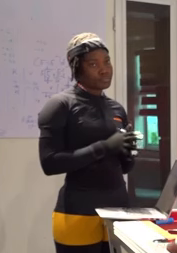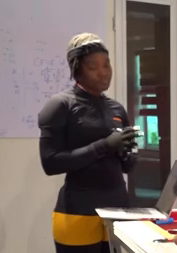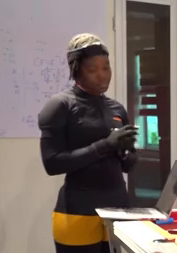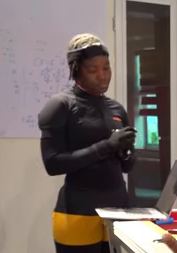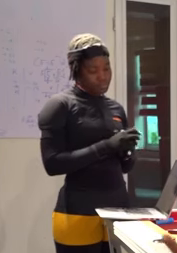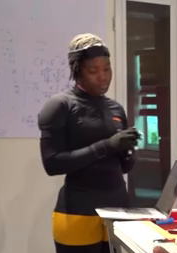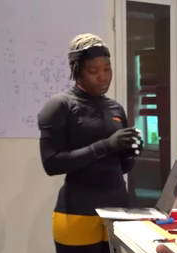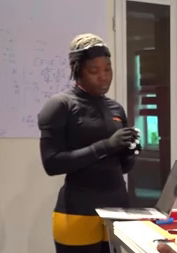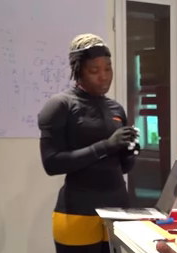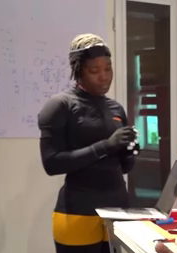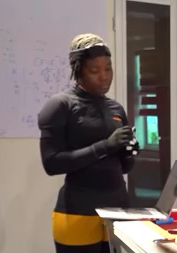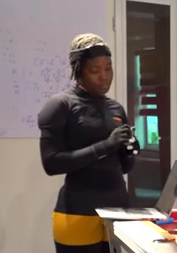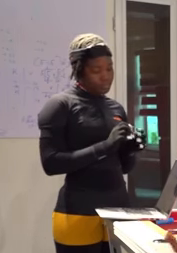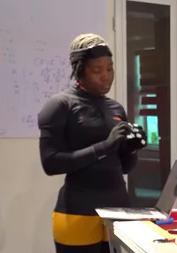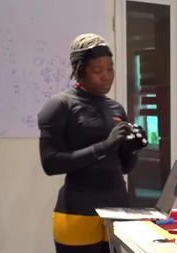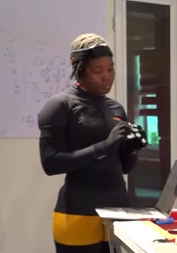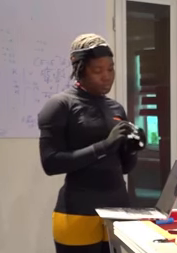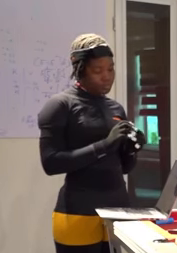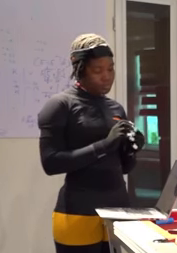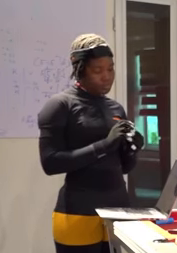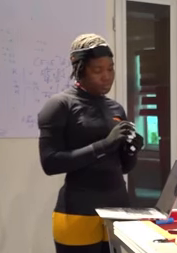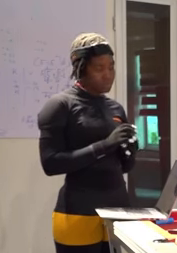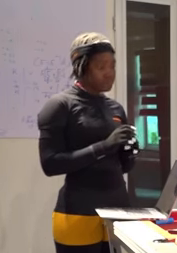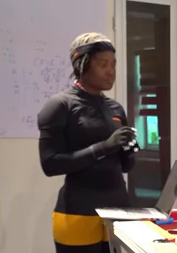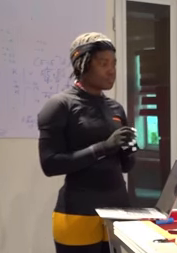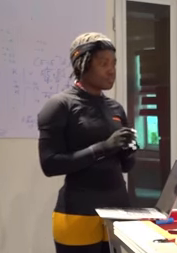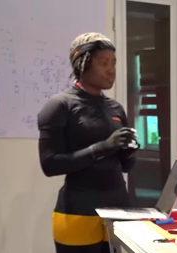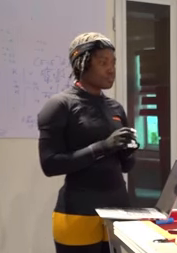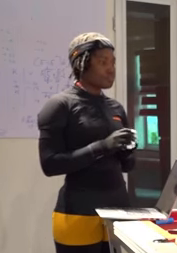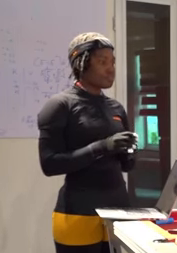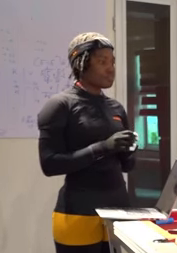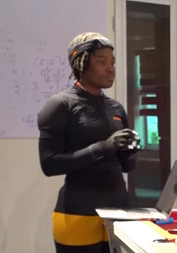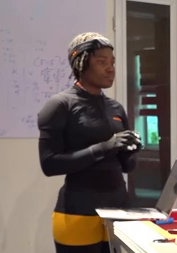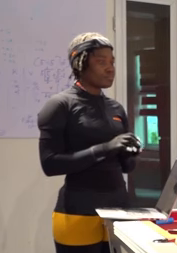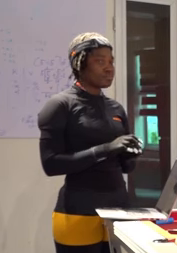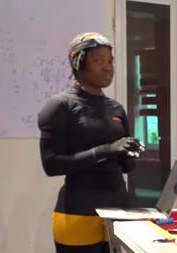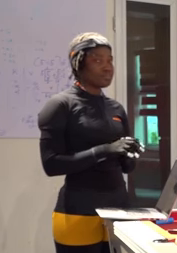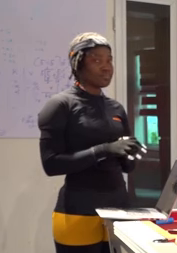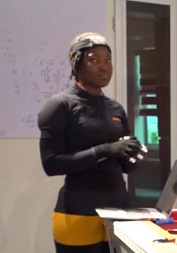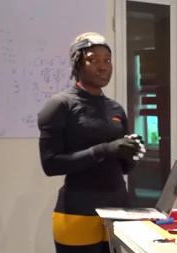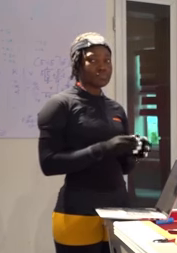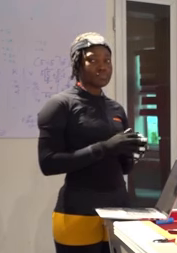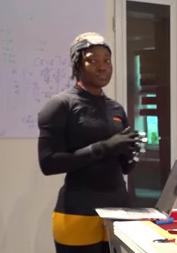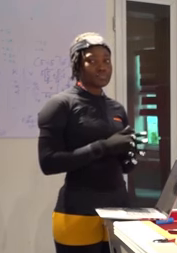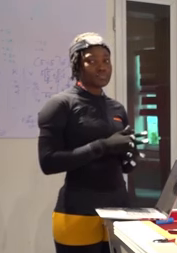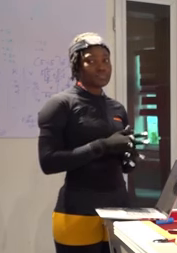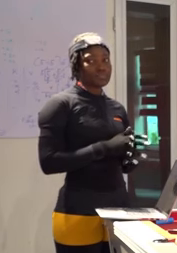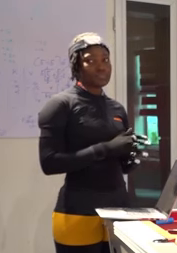using AI to have interpretation at scale. And this is the power of AI that we are leveraging